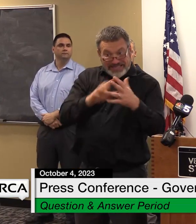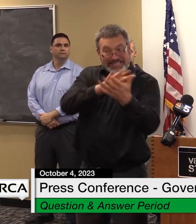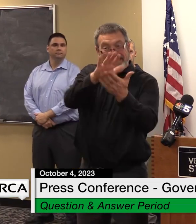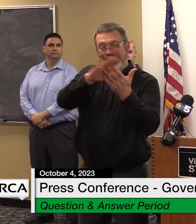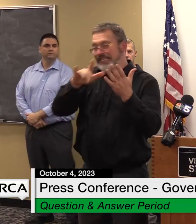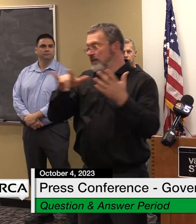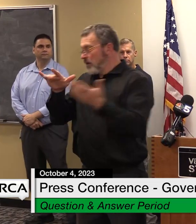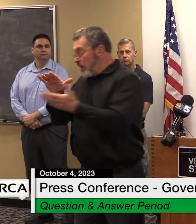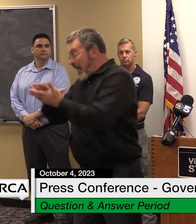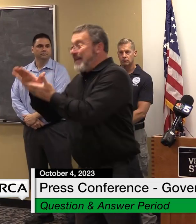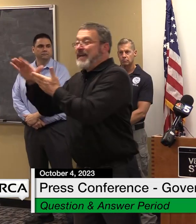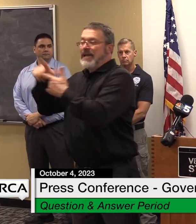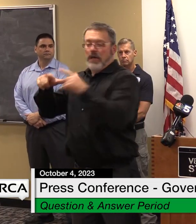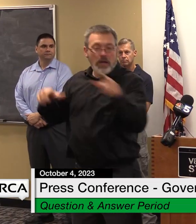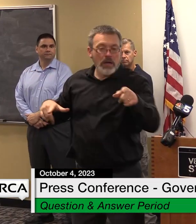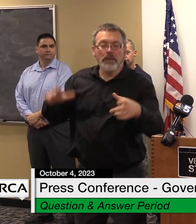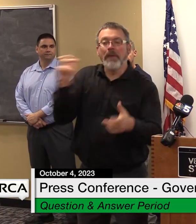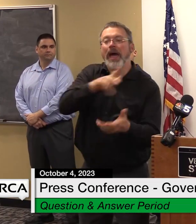at it.